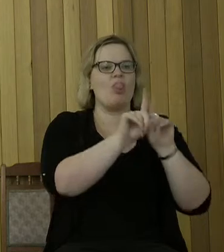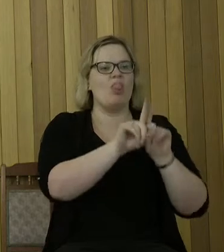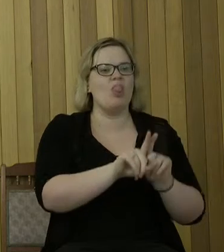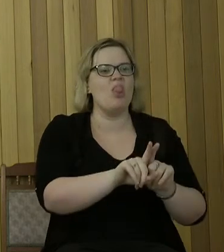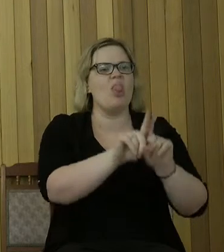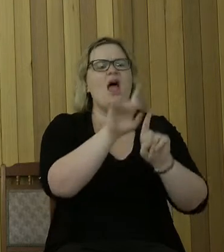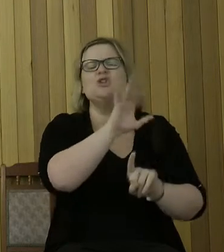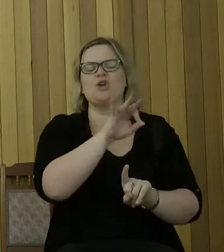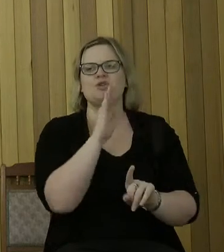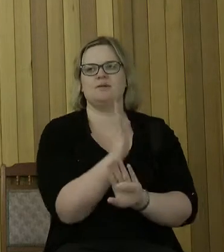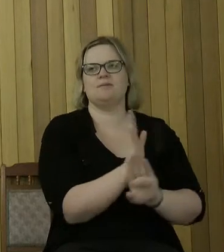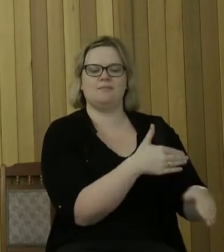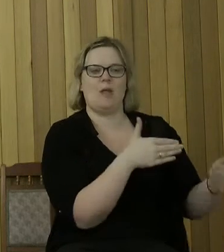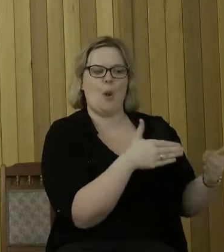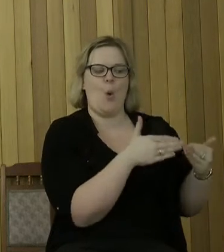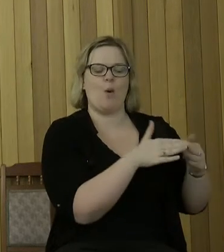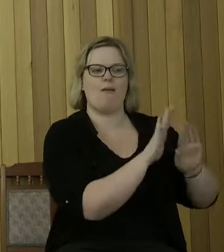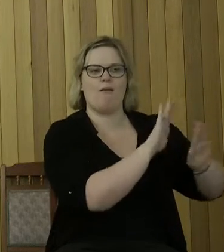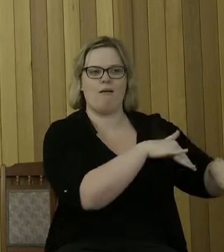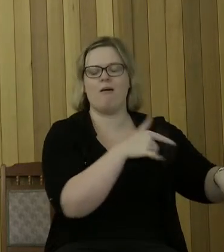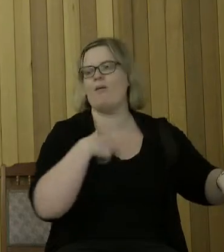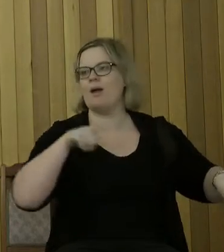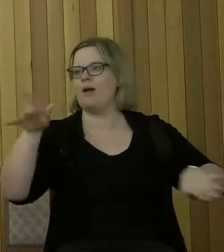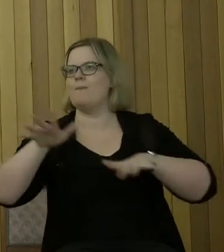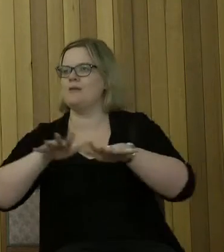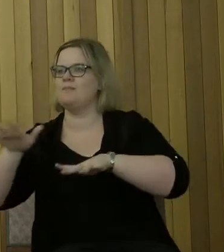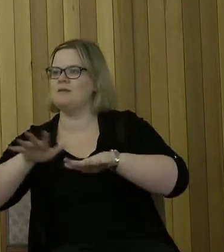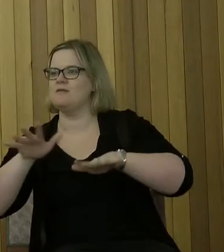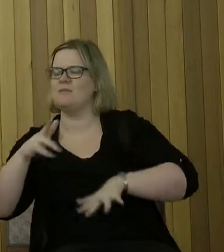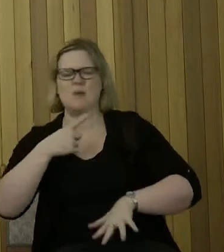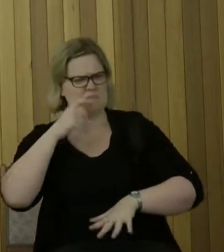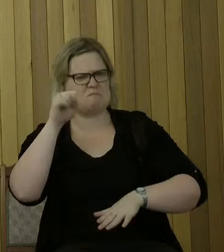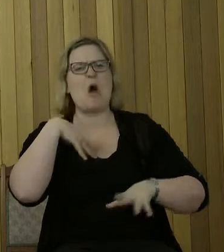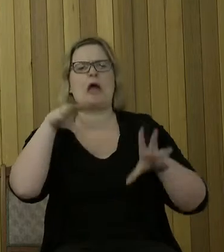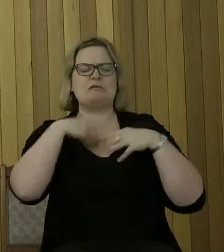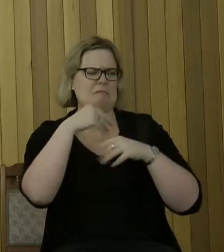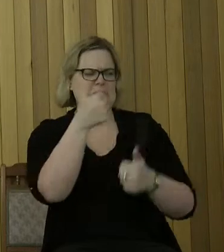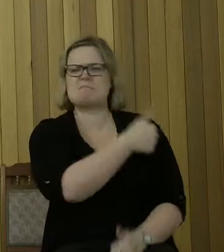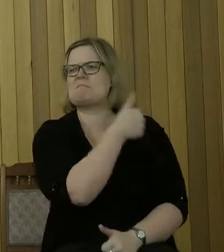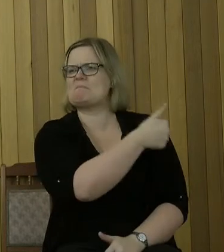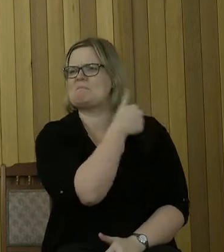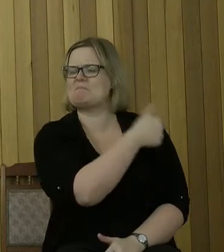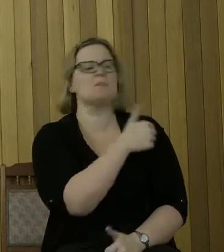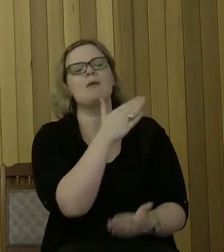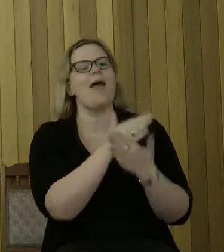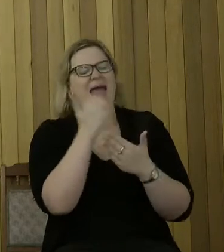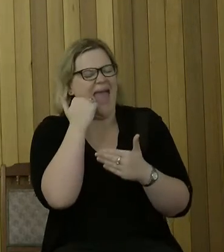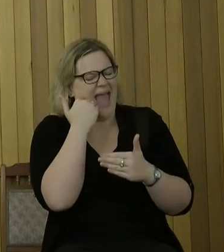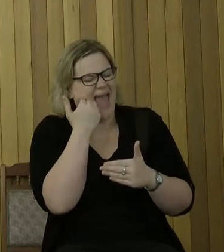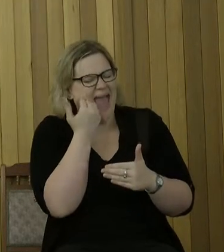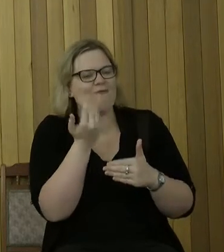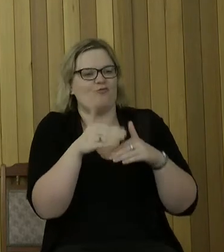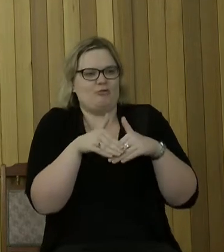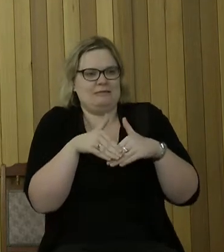put him in the corner of our life, thinking it's all going to be great because he's in the corner of our life, we've accepted him, but begin to live each and every